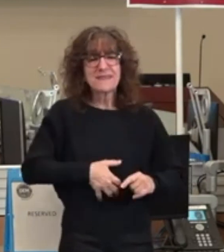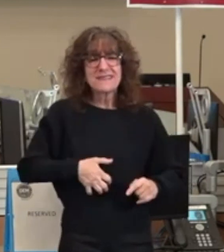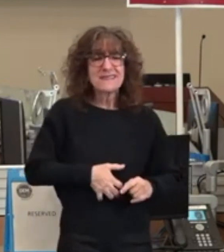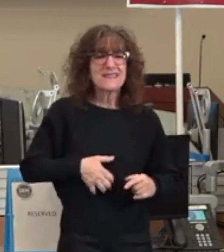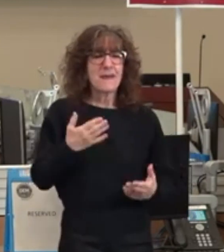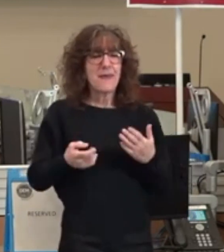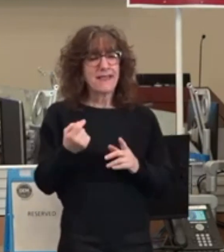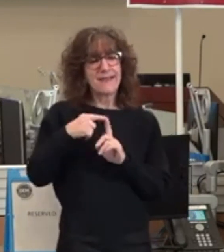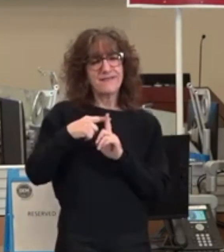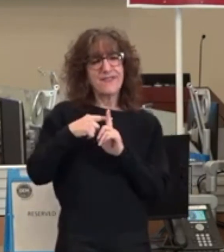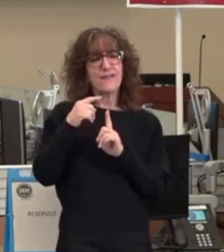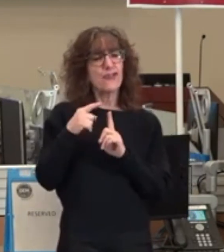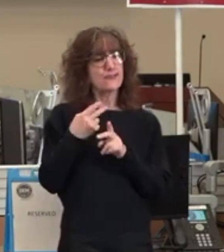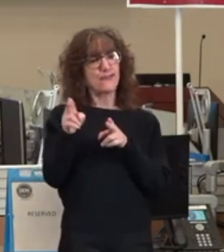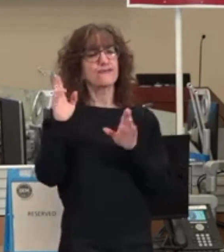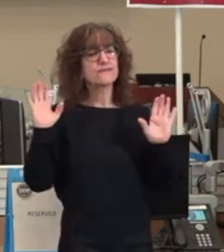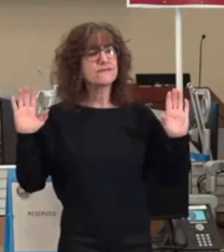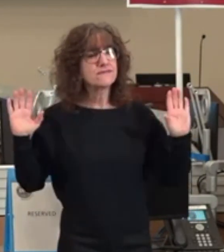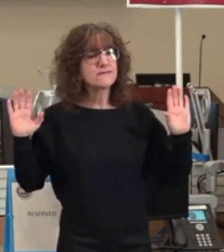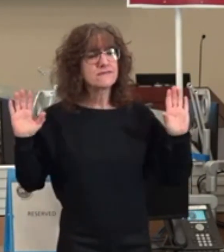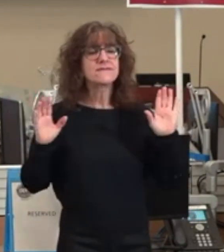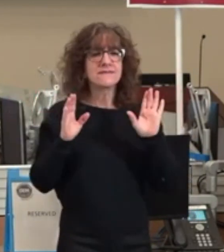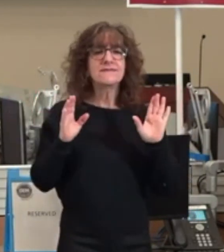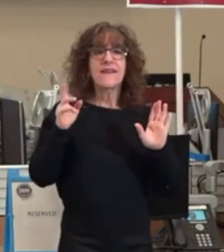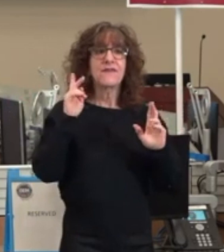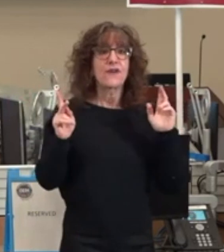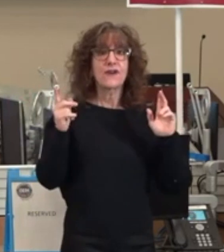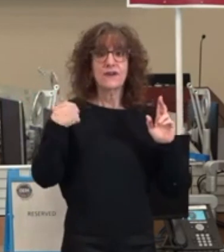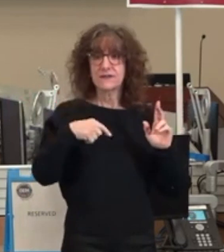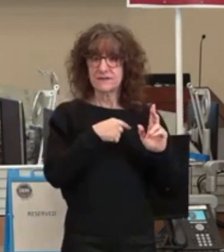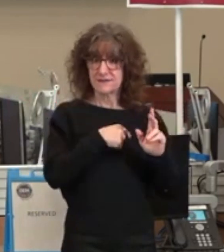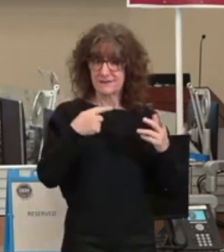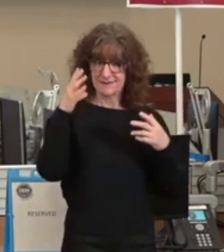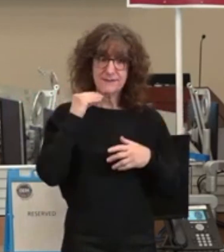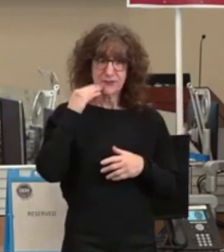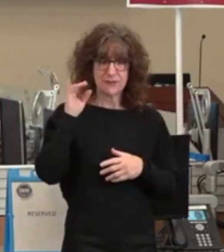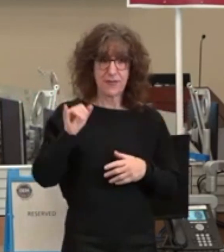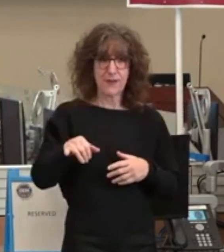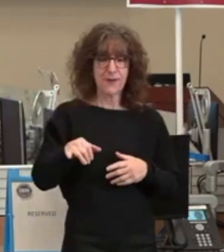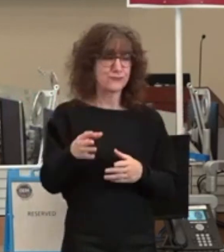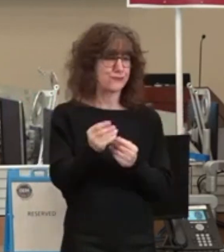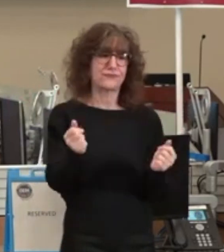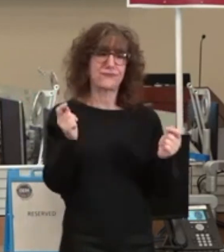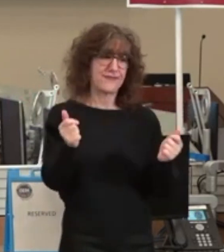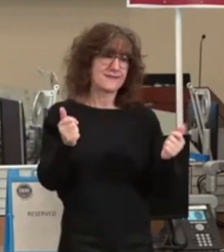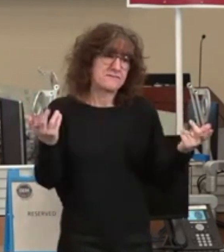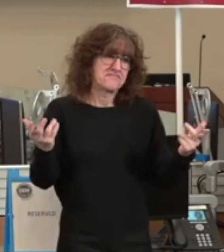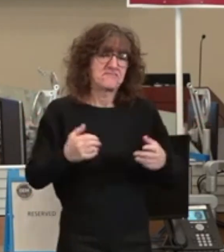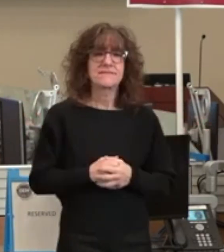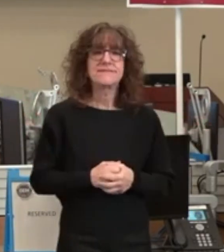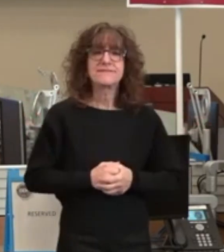nausea, maybe a little fever, all very short-lived. And for those of us who did experience some of those symptoms, they go away quite